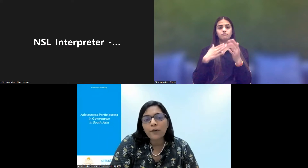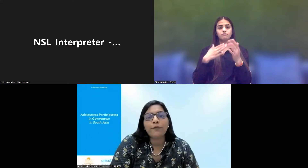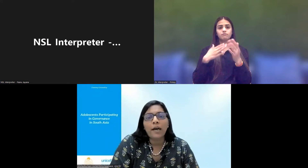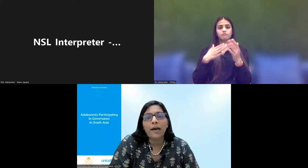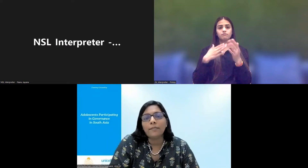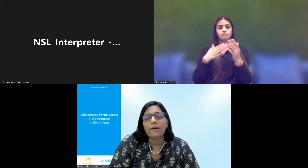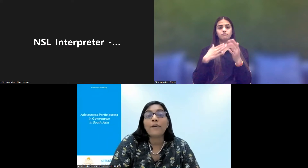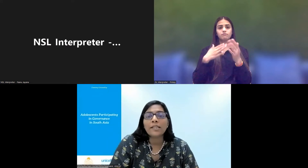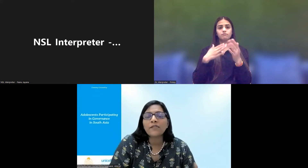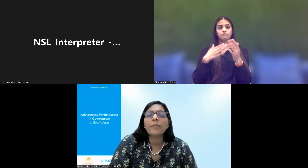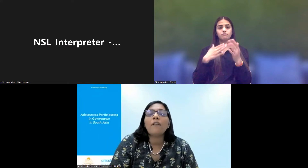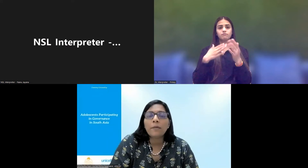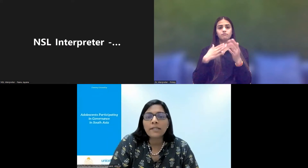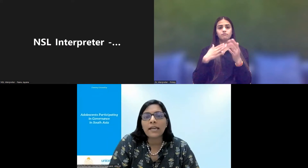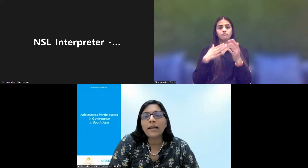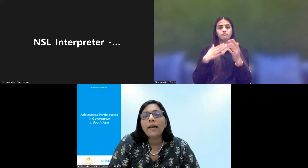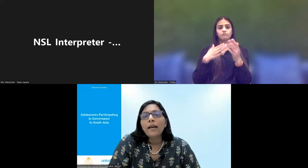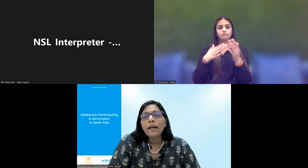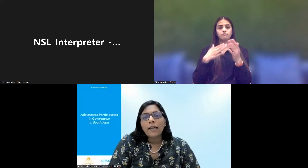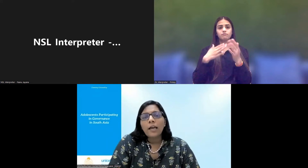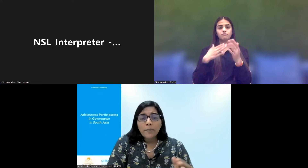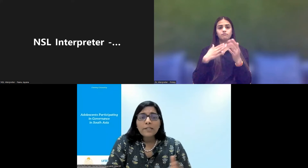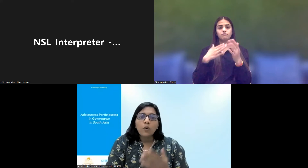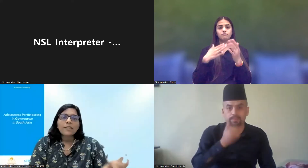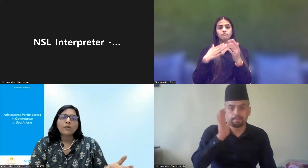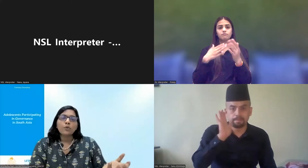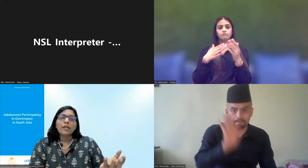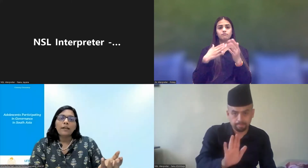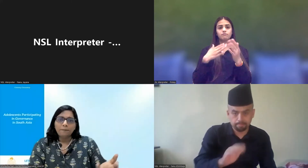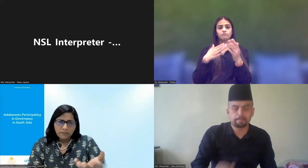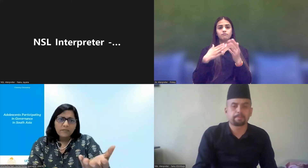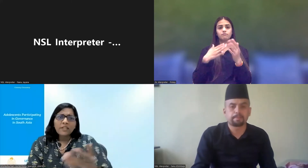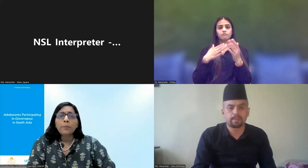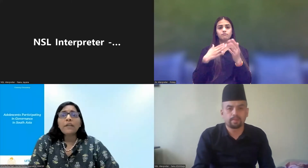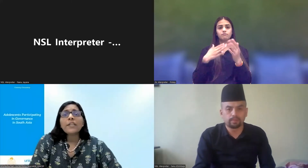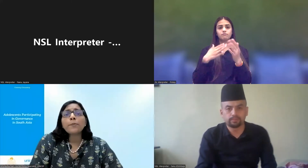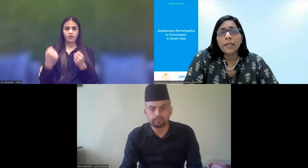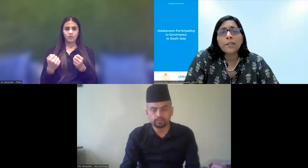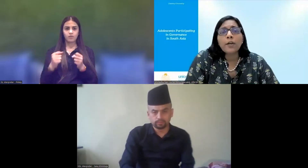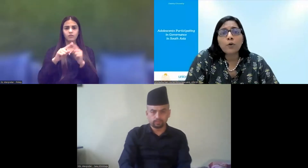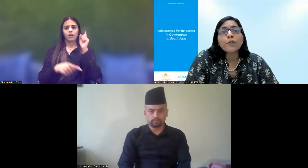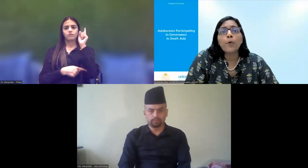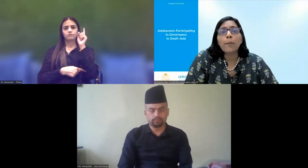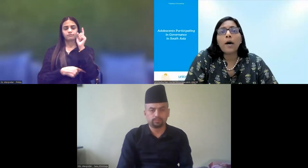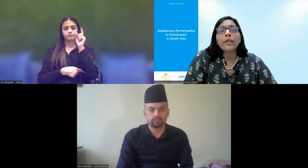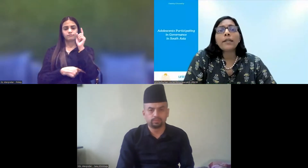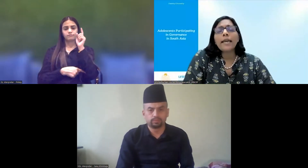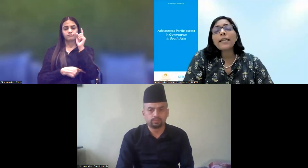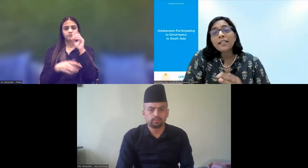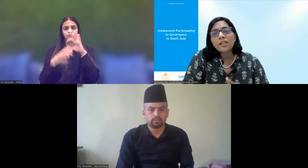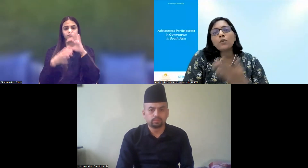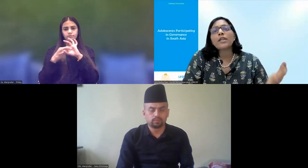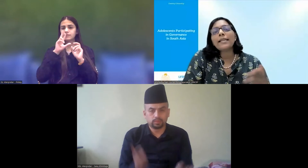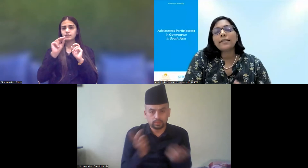bit of reflections from the government side. Government's role is crucial. The previous speaker also spoke about it